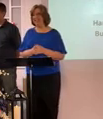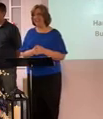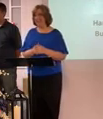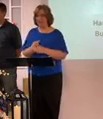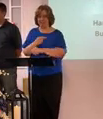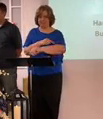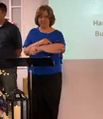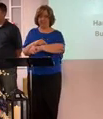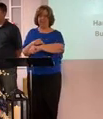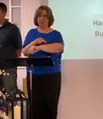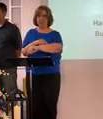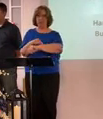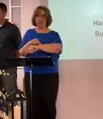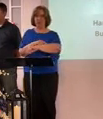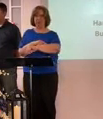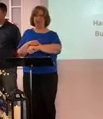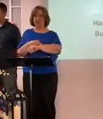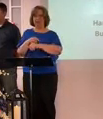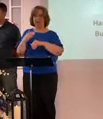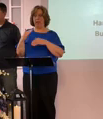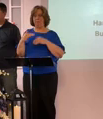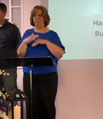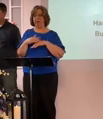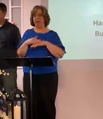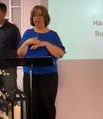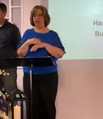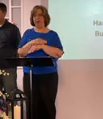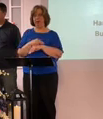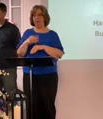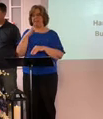really mad about, and I was 39 years old. But